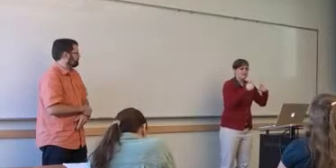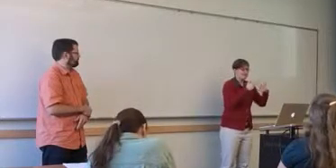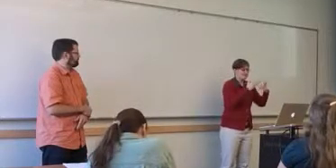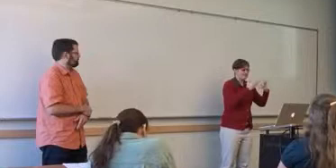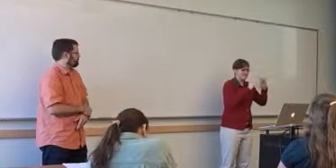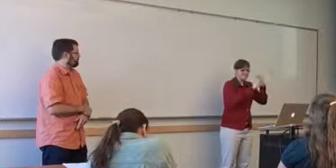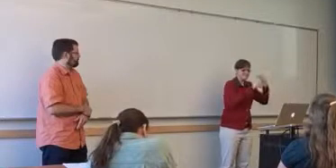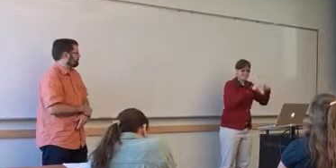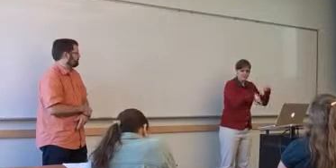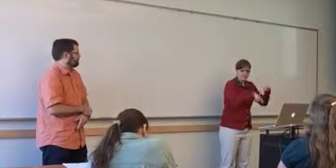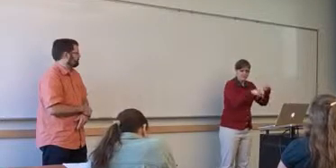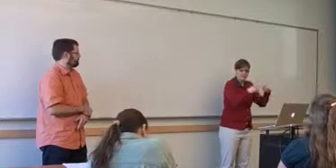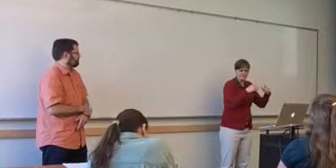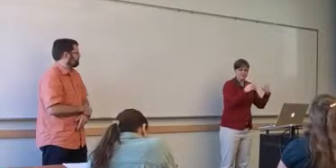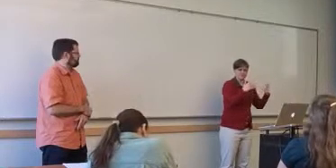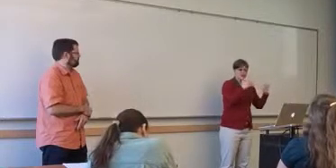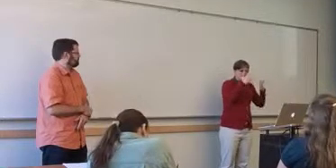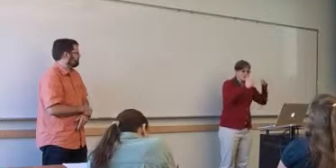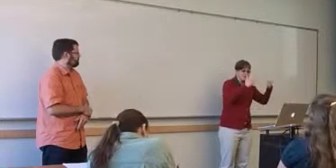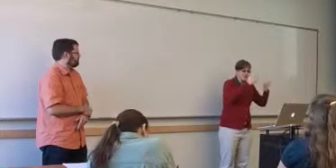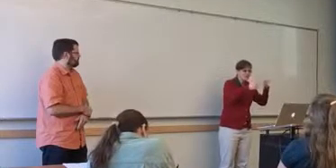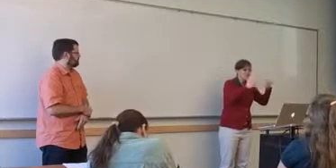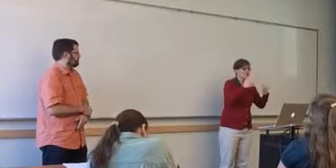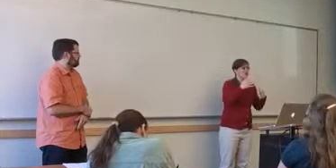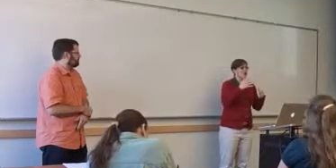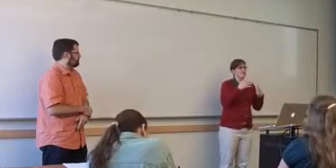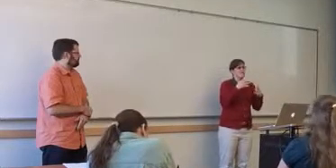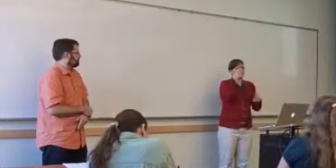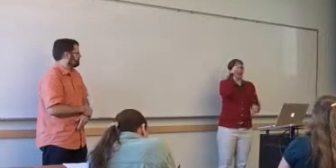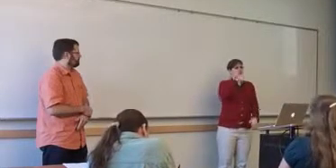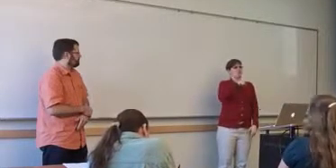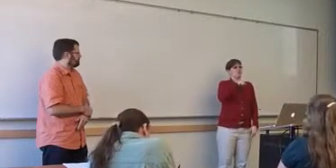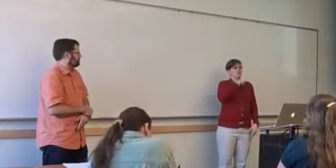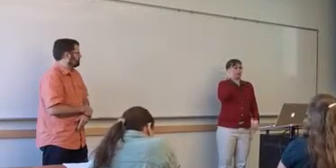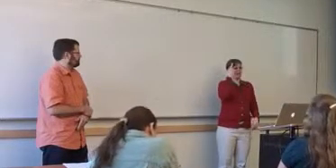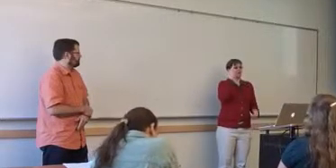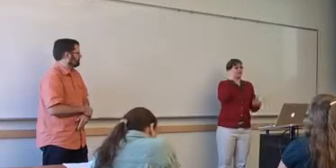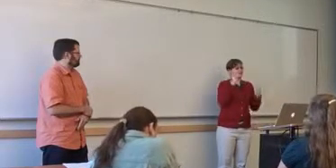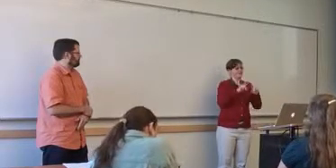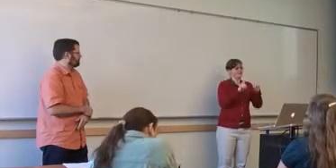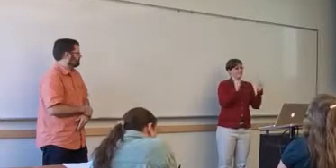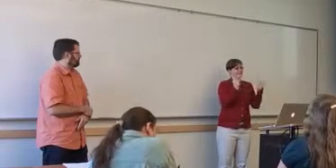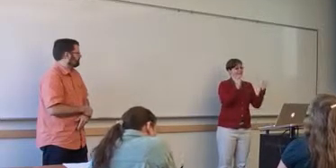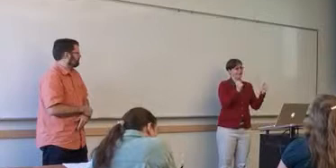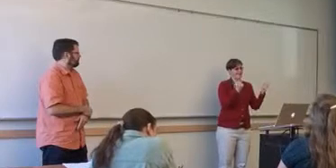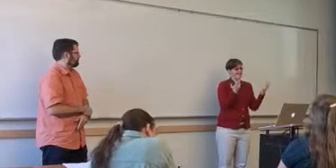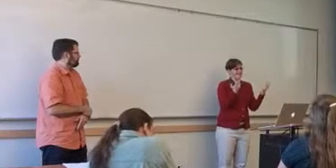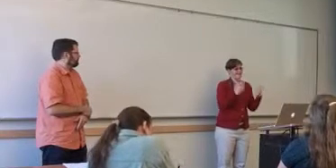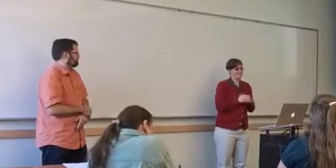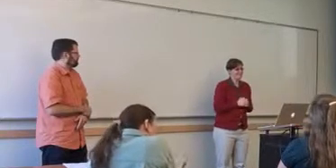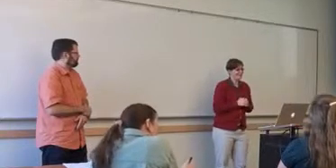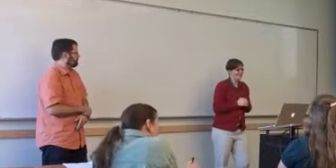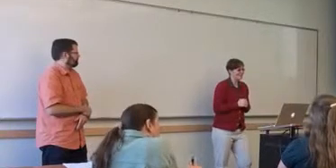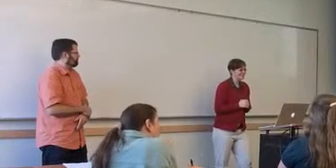saying. And I couldn't communicate with them. I could gesture with him and get the point across. And that's when my dad first realized